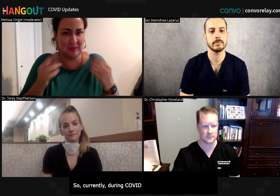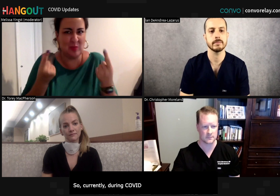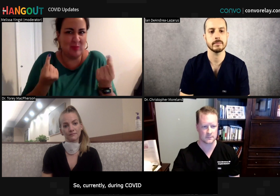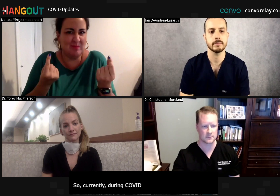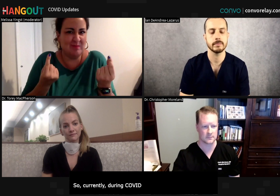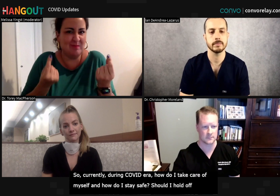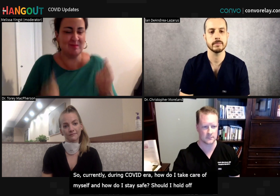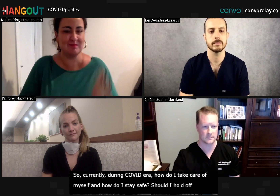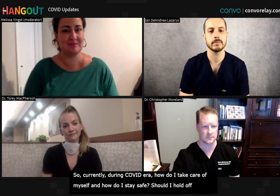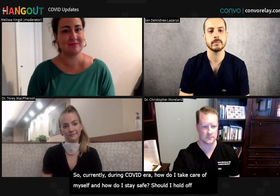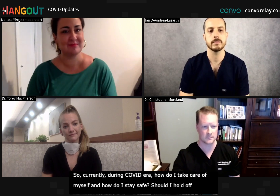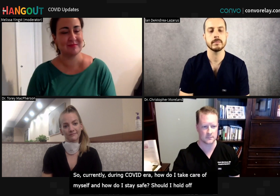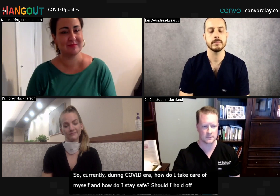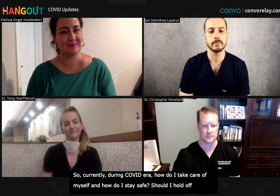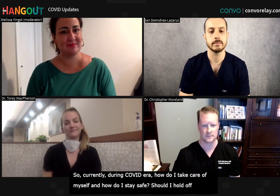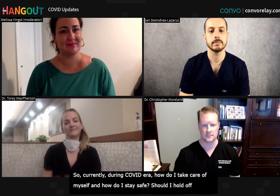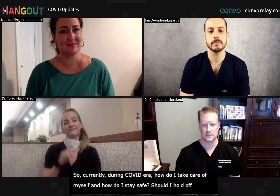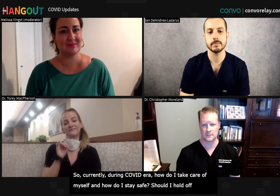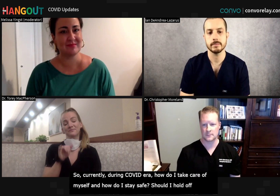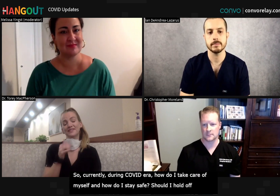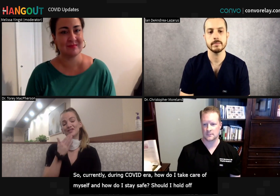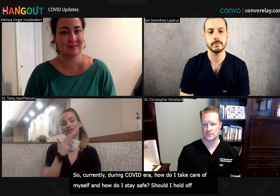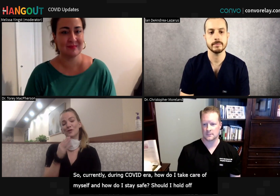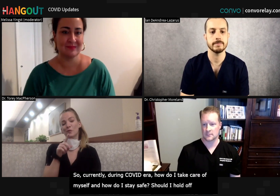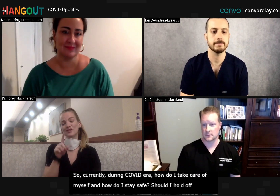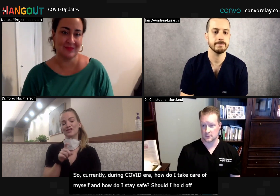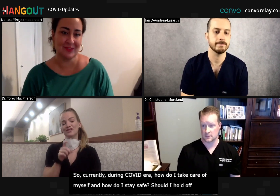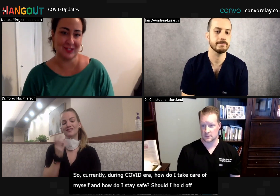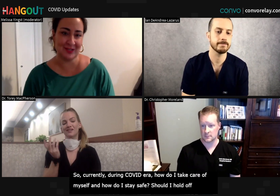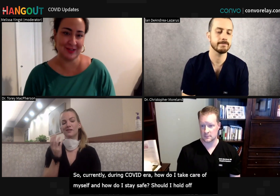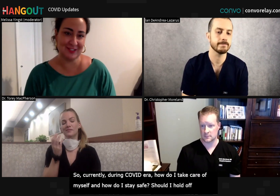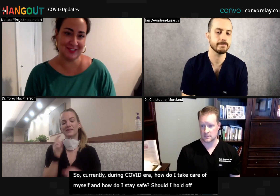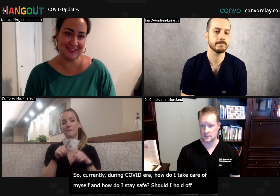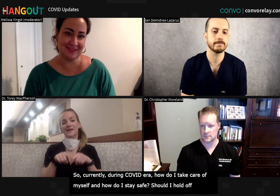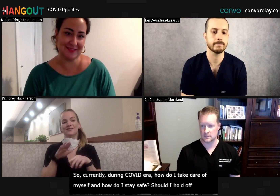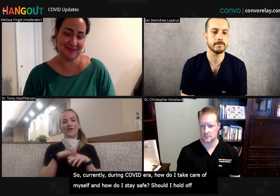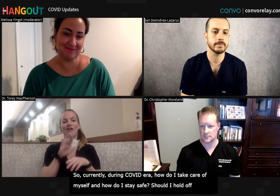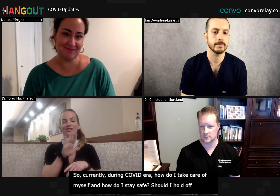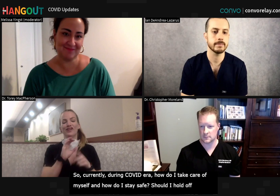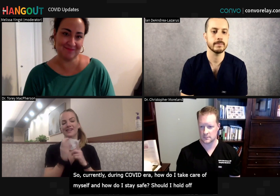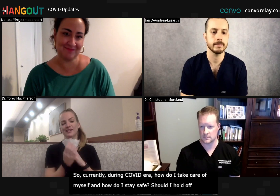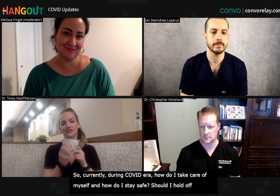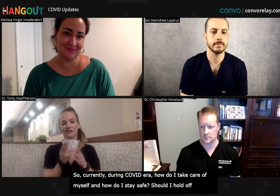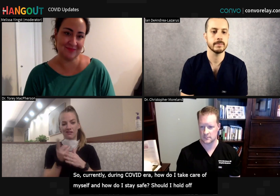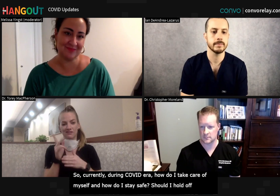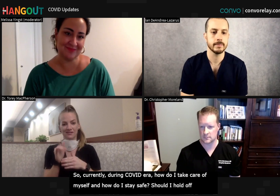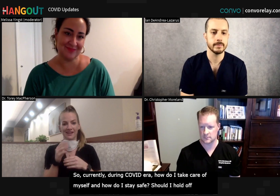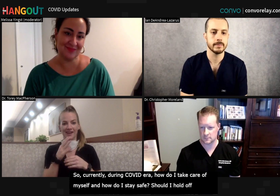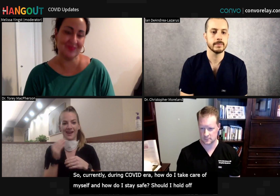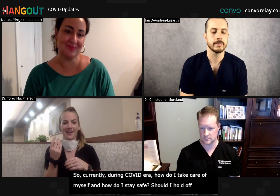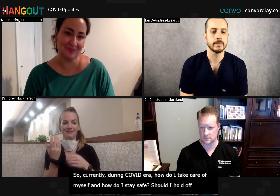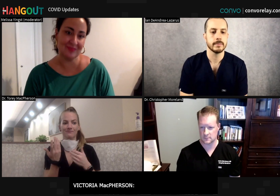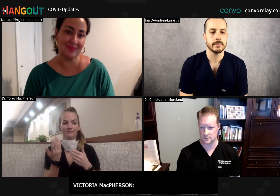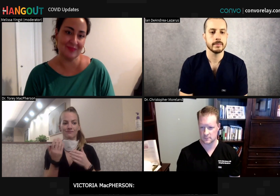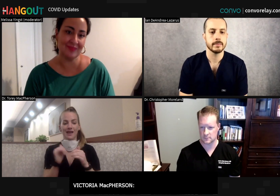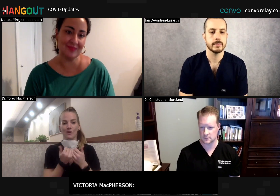until after the pandemic has subsided? That's a wonderful question. I think it really depends on